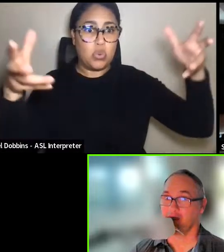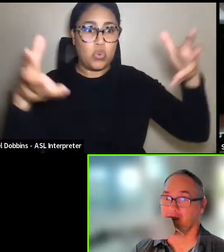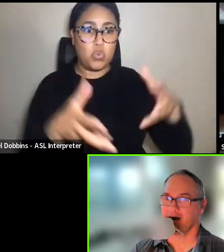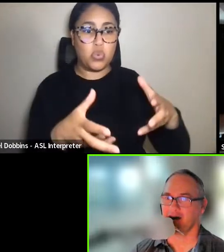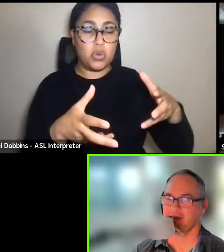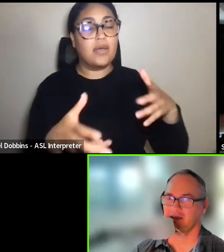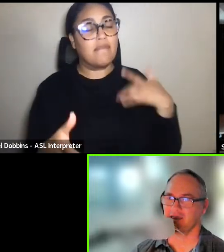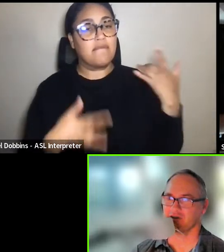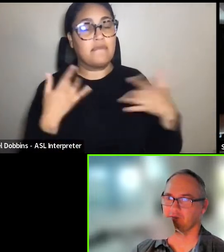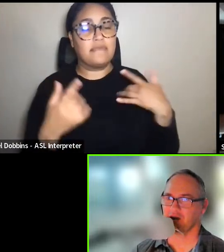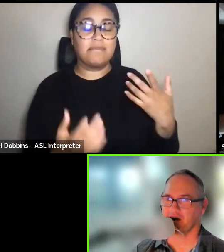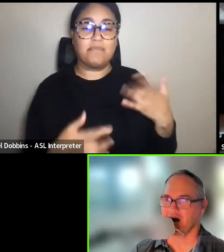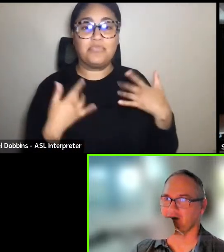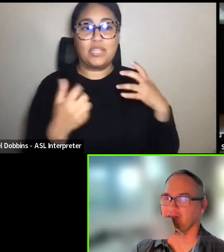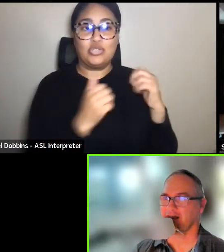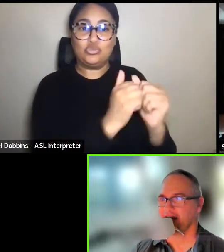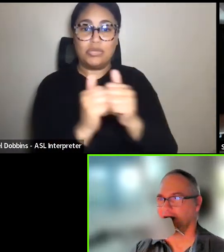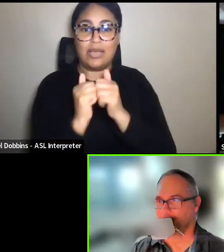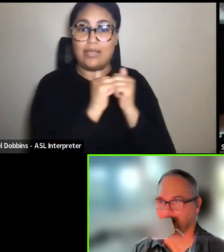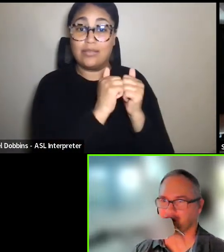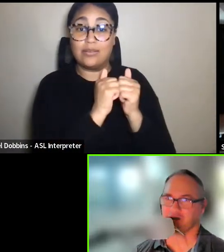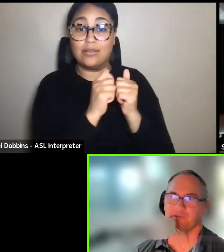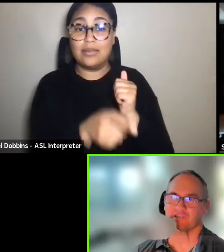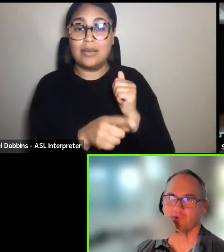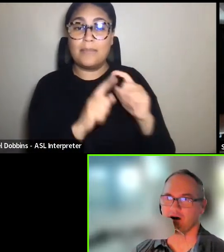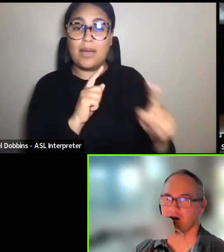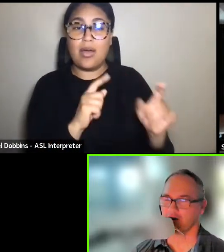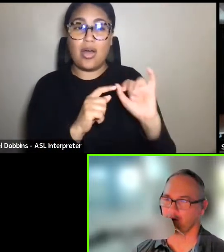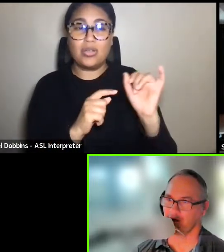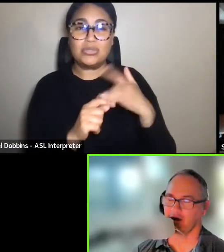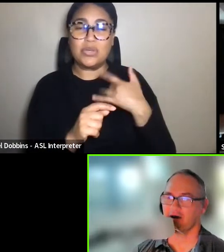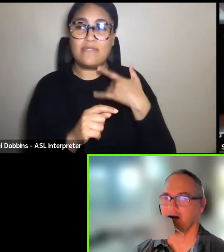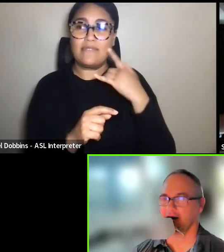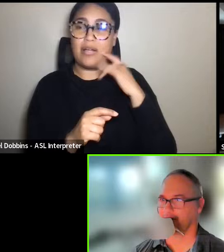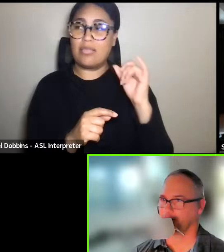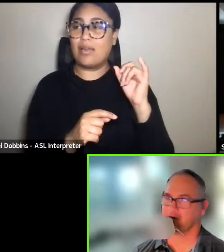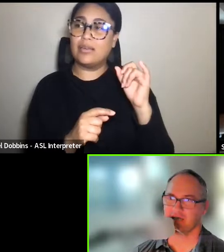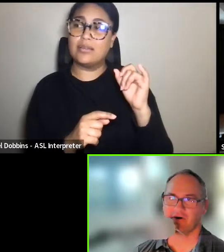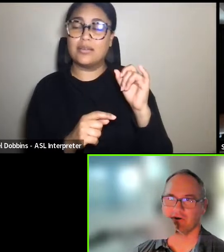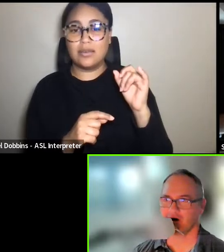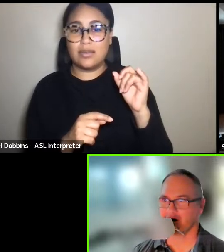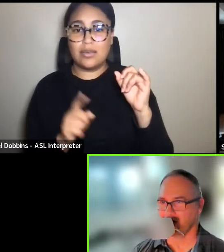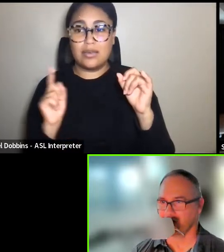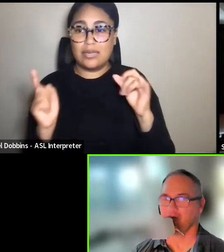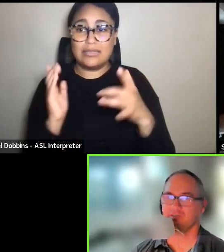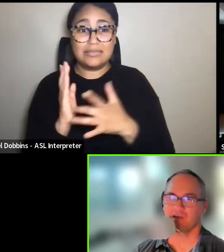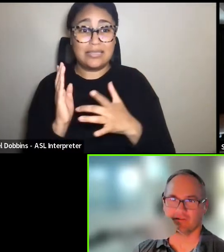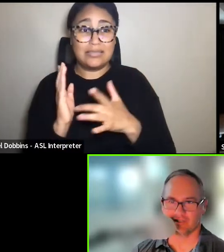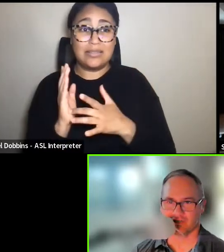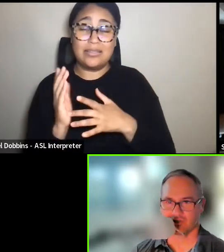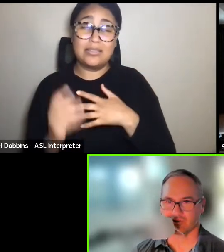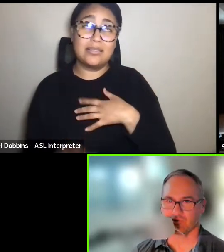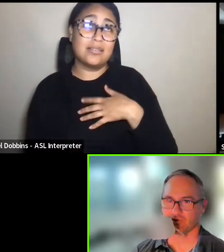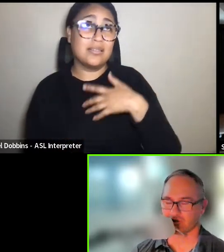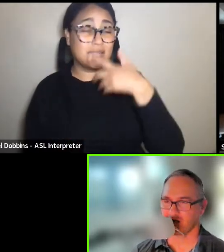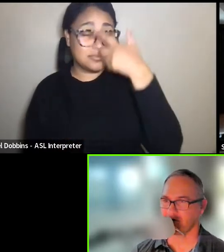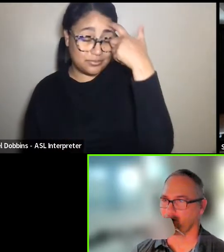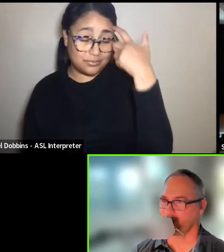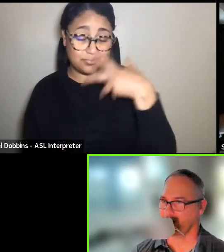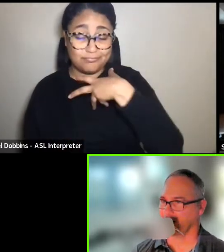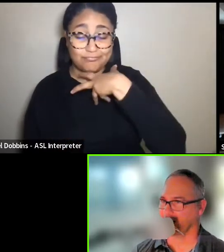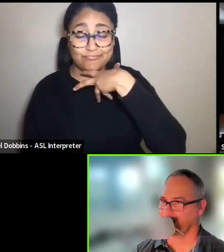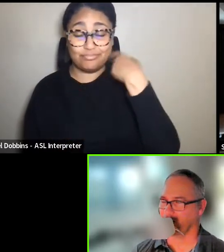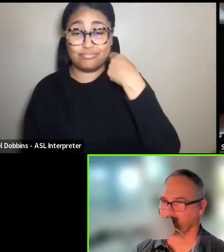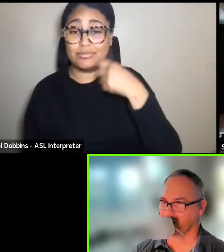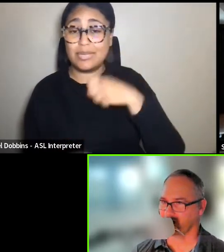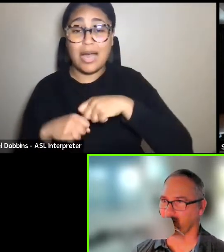and with that, I think there's been kind of like a pendulum has swung a little bit like, I'm burnt out on using all these digital tools to kind of